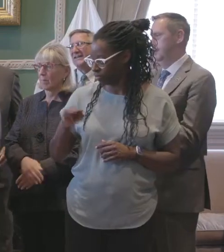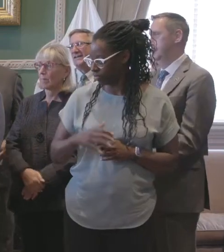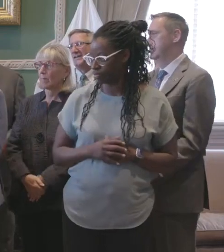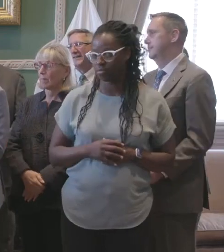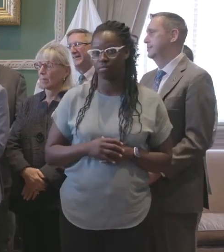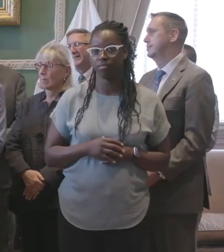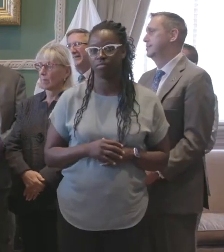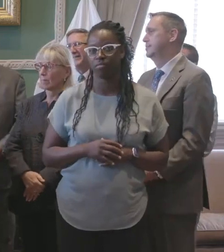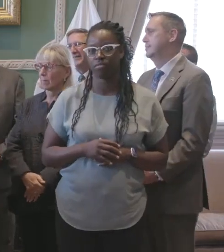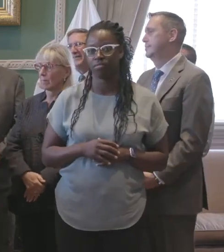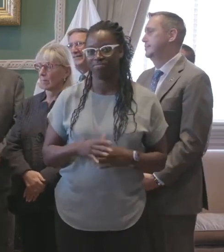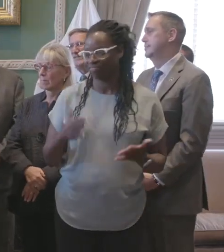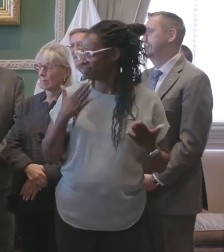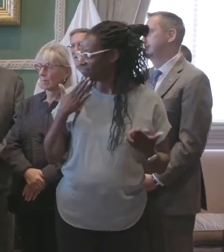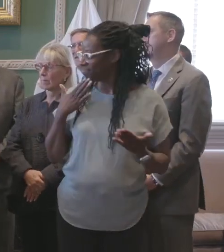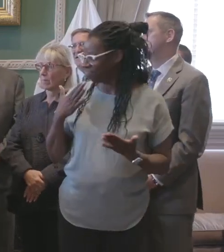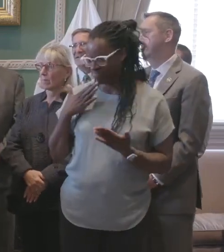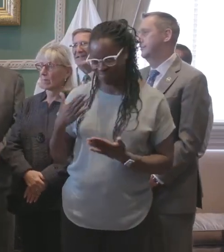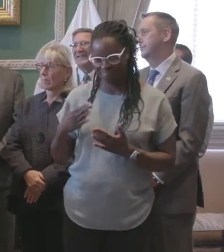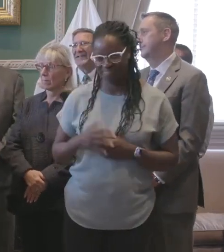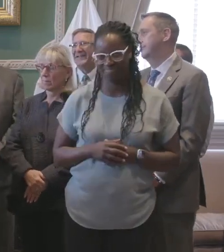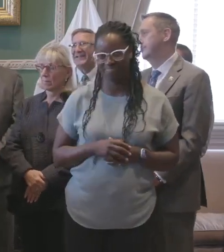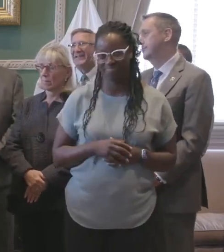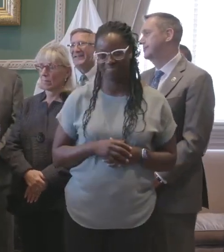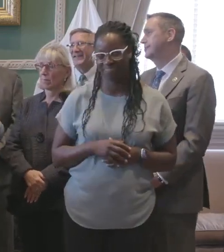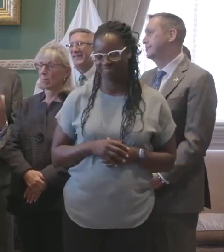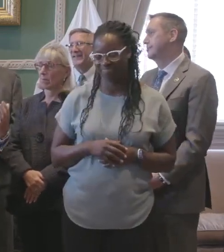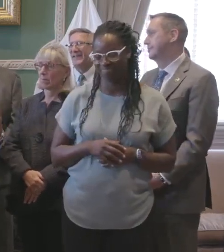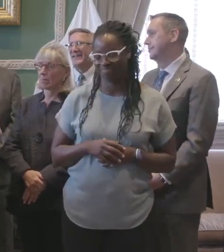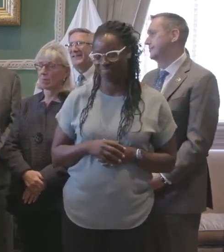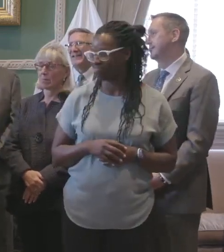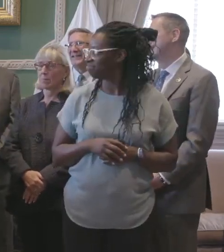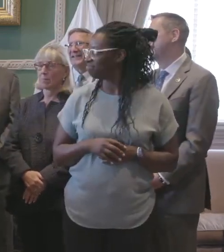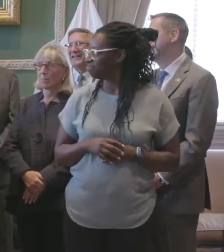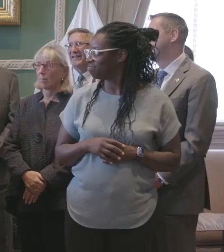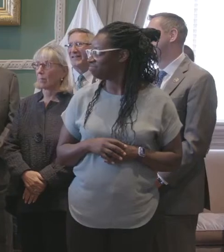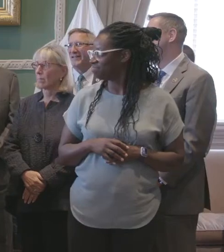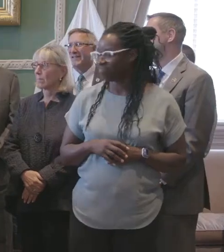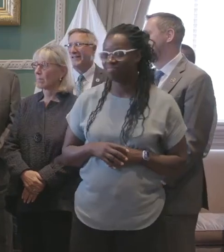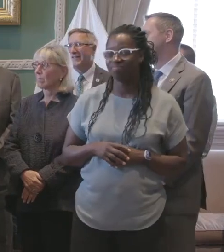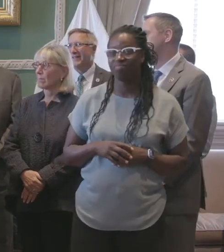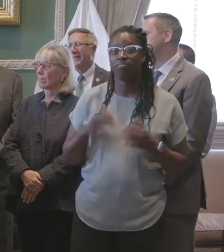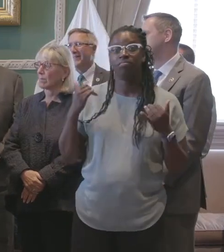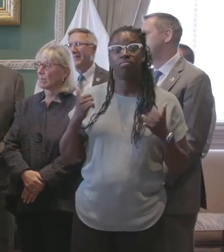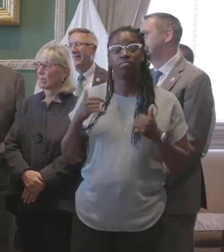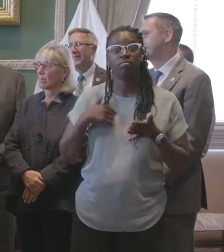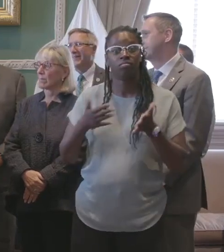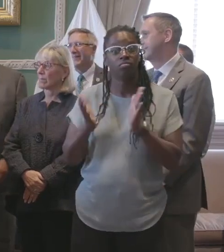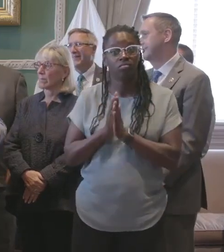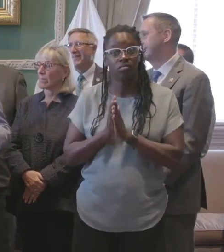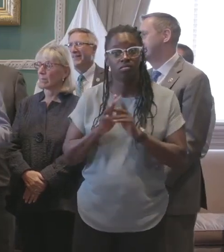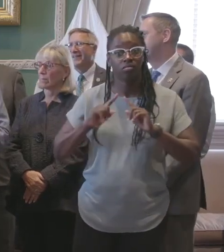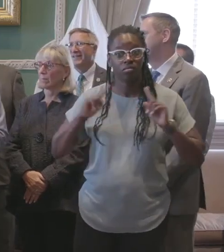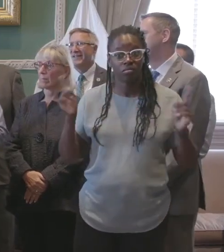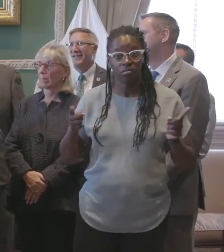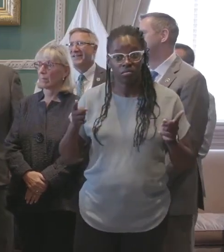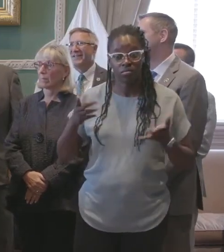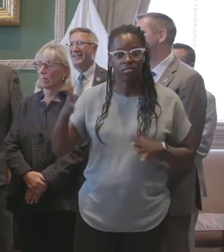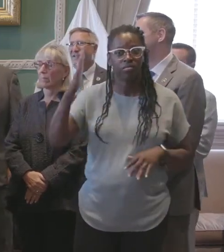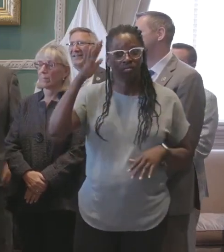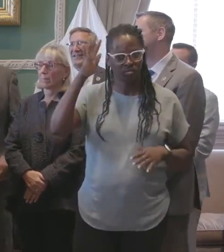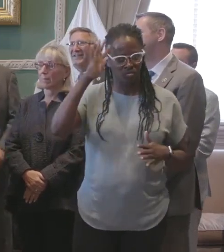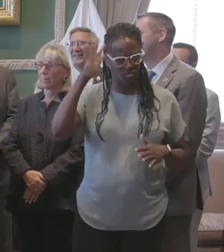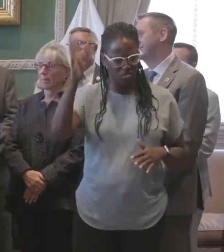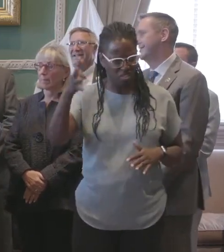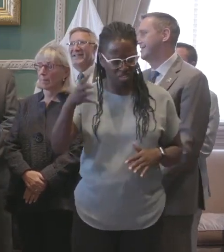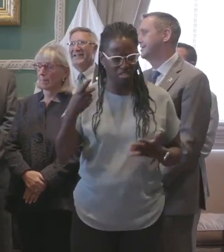Thank you, Mr. Speaker. And yes, some of the requests, you know, one person's request that might be outrageous to one may be a treasure to another. So